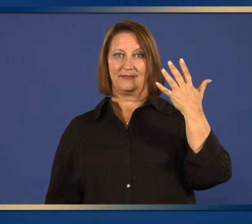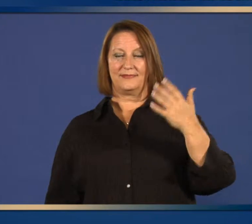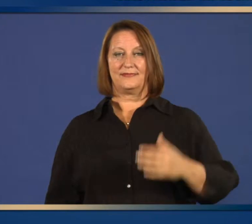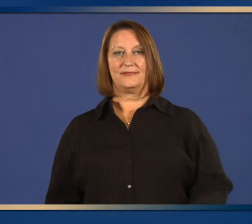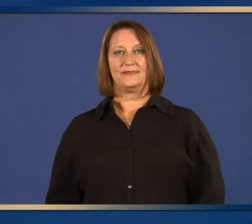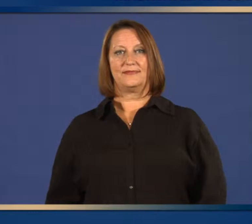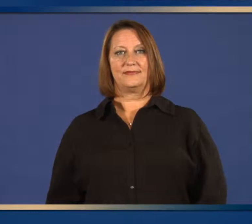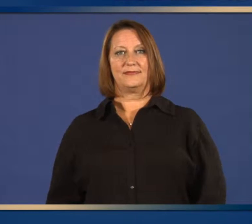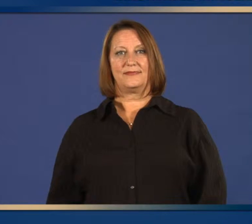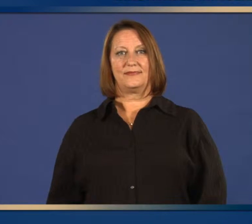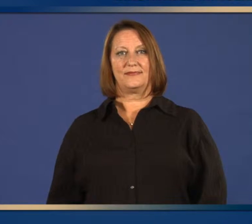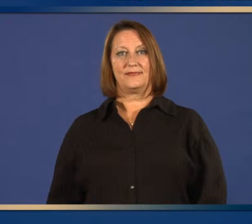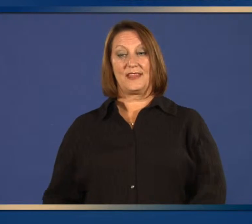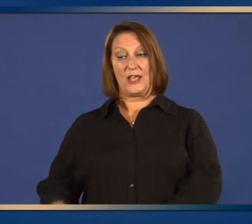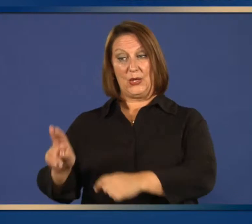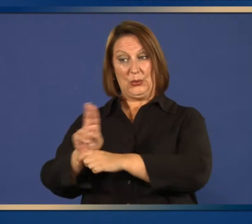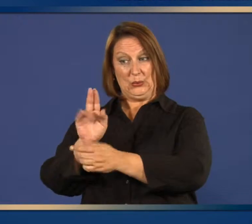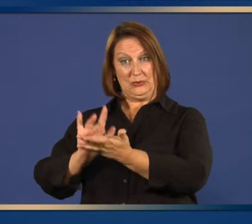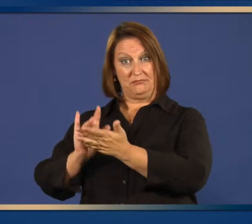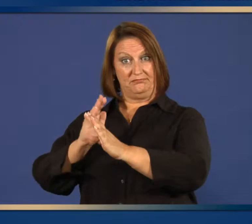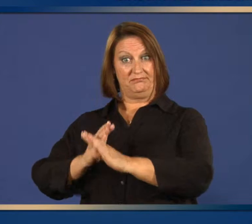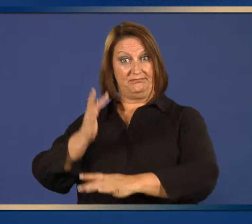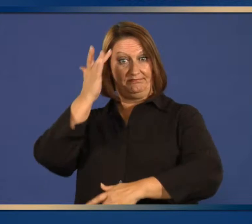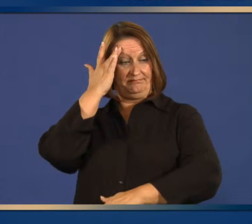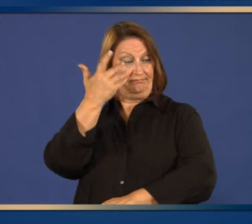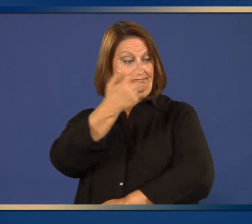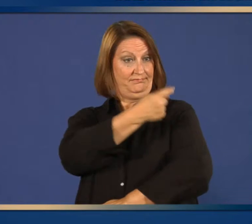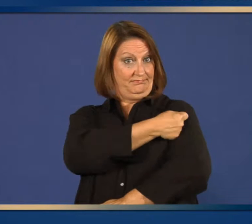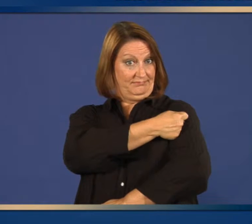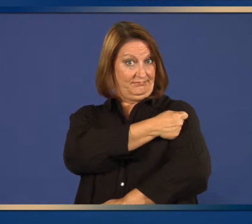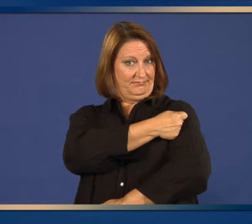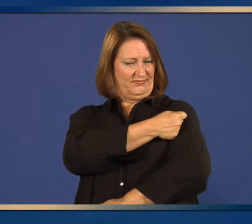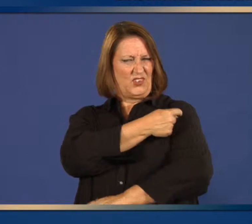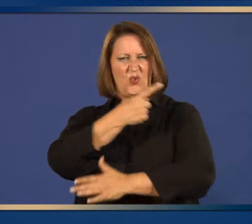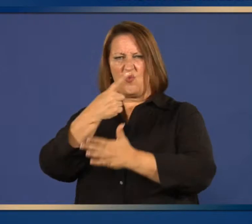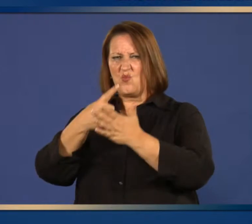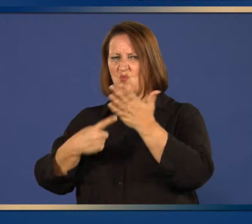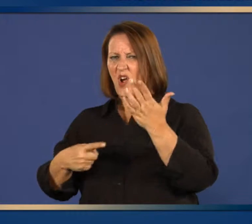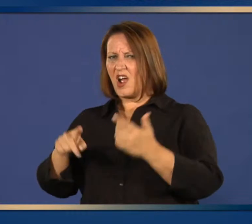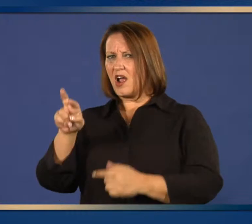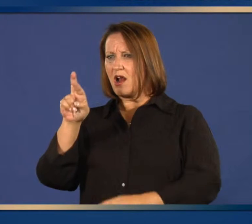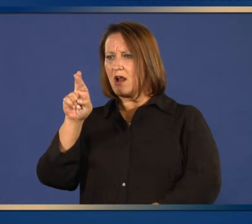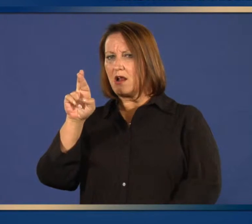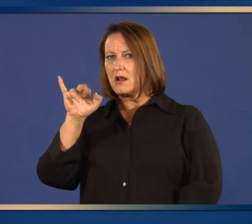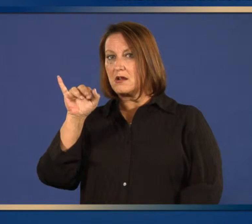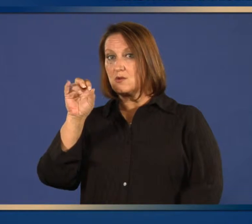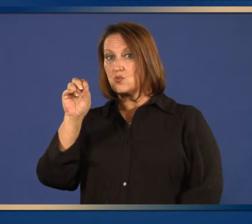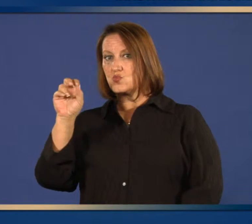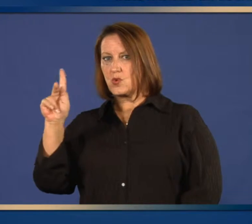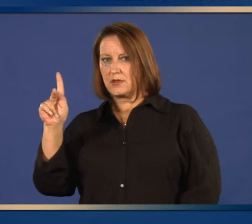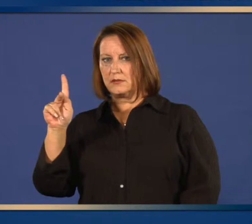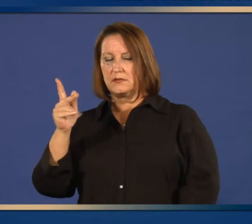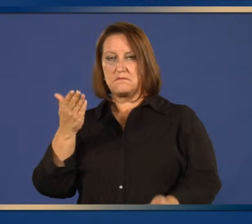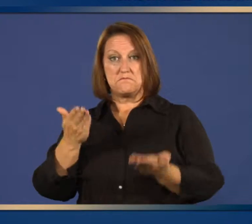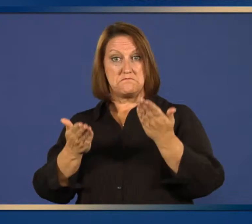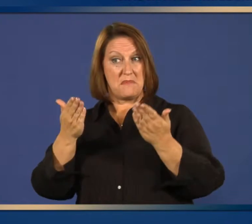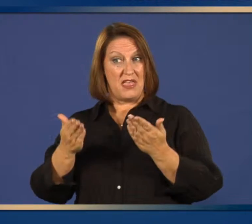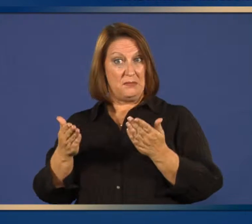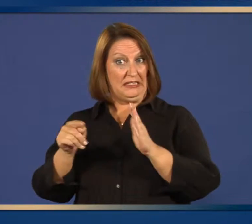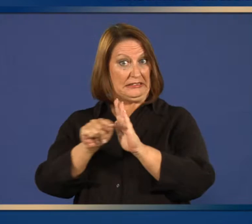Five, what are the risks from inactivated influenza vaccine?